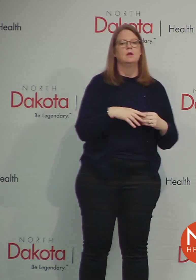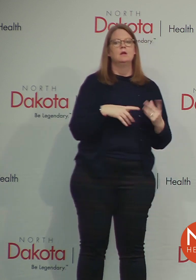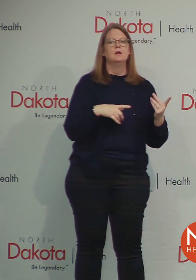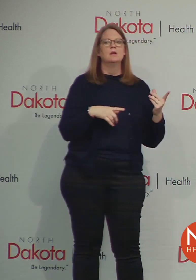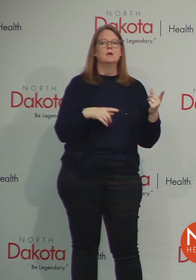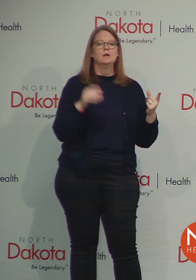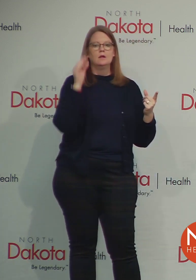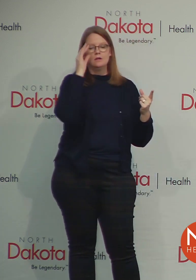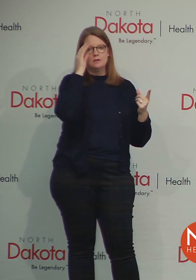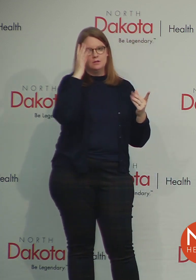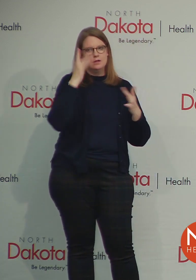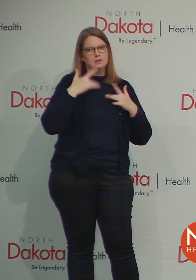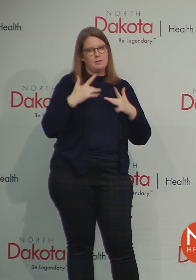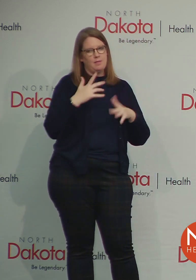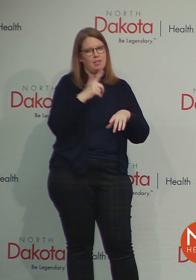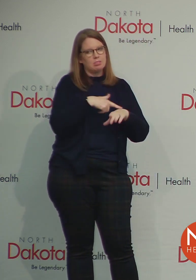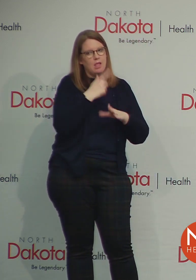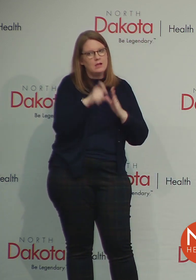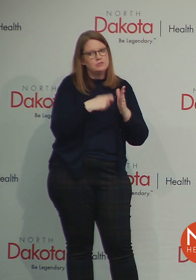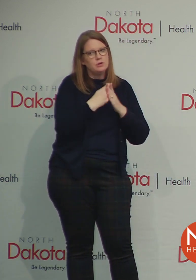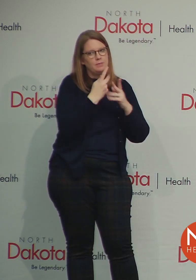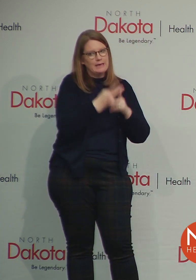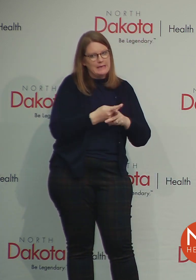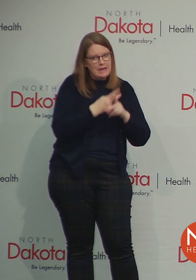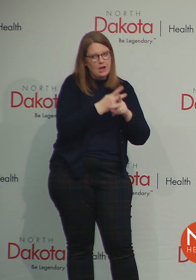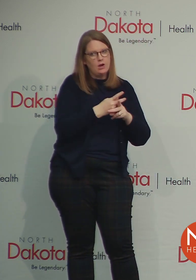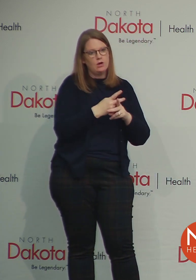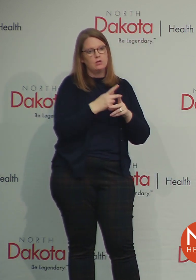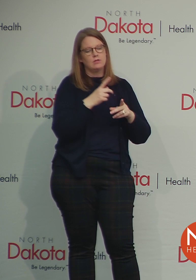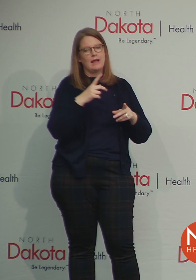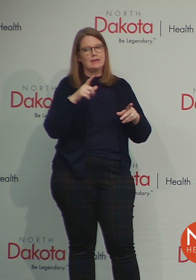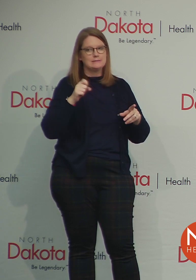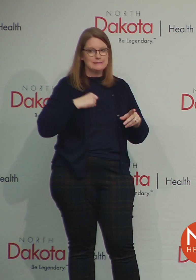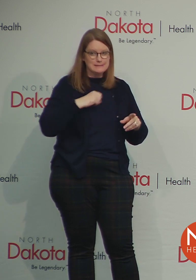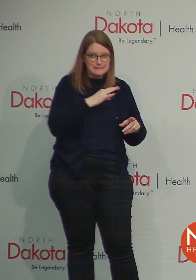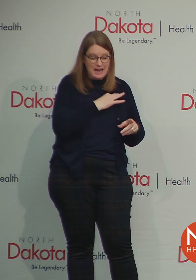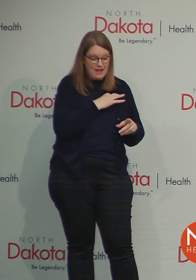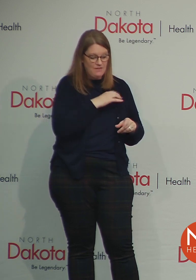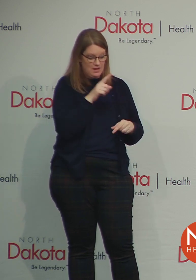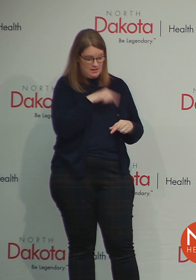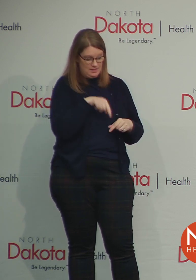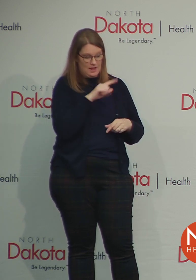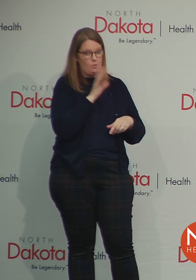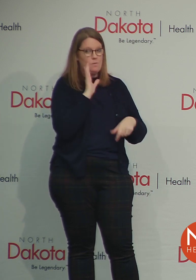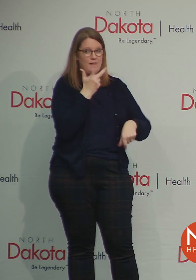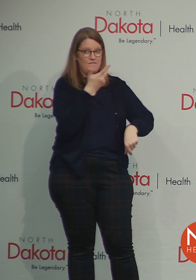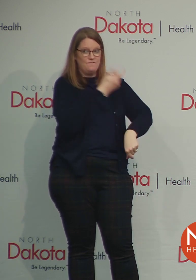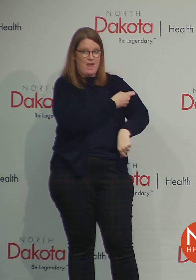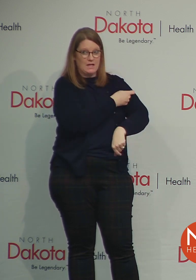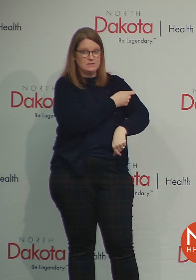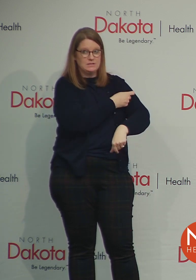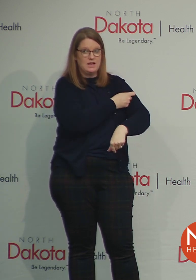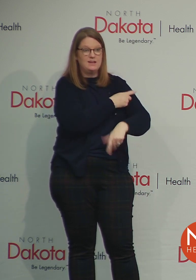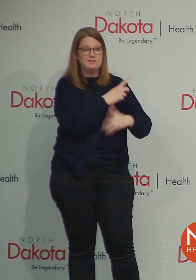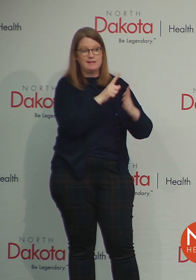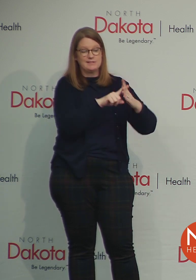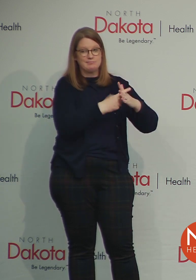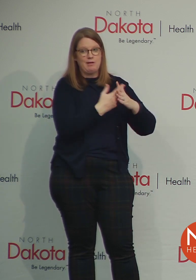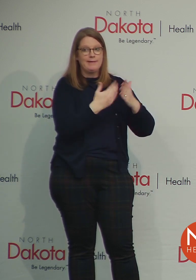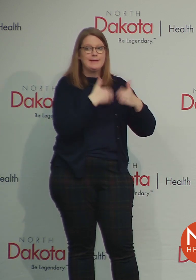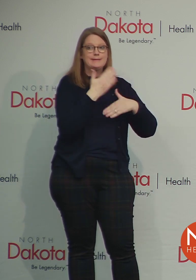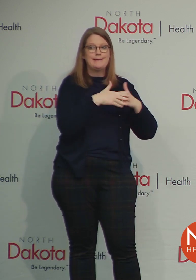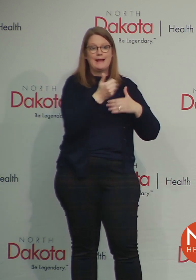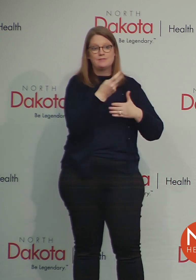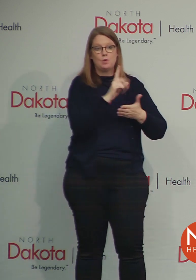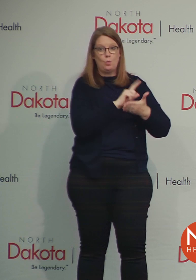likely that long-term care residents and staff will start being vaccinated within the next couple of weeks, as they are very